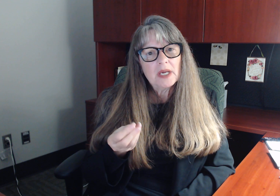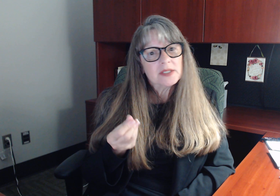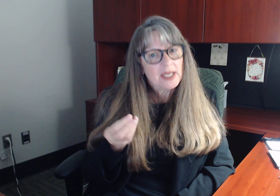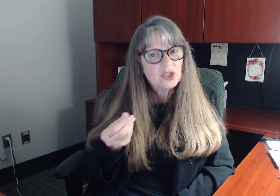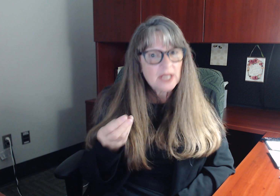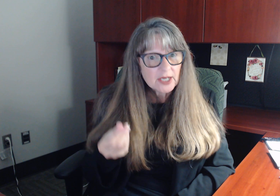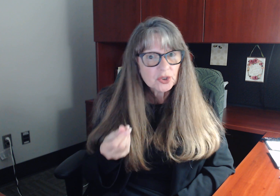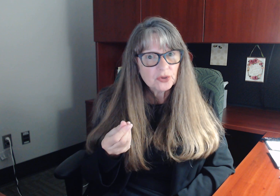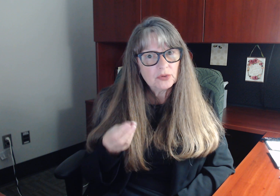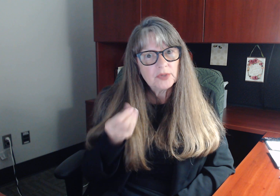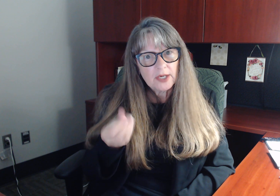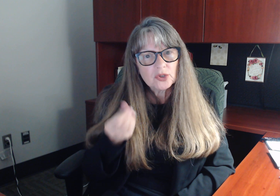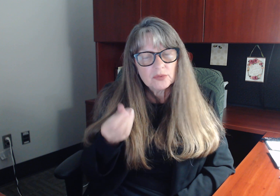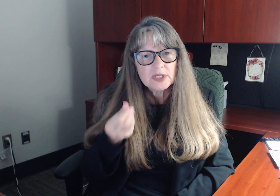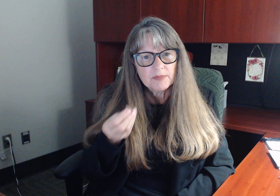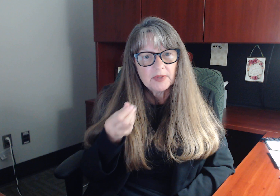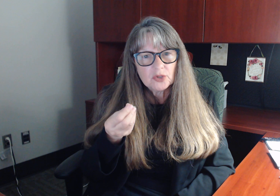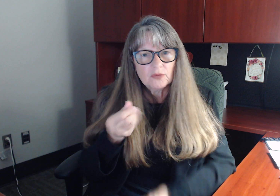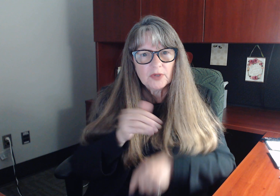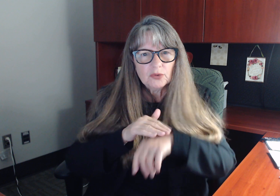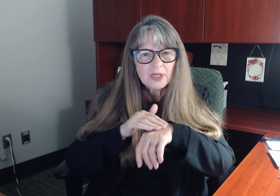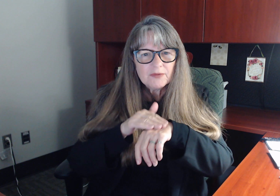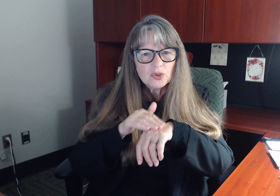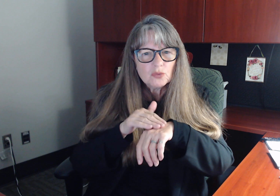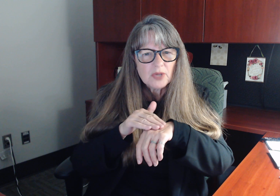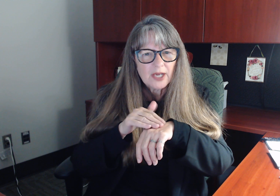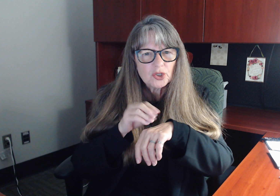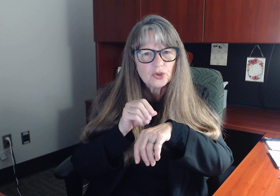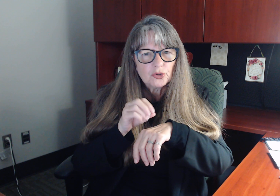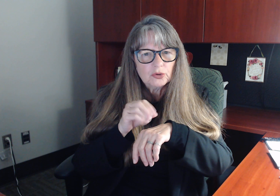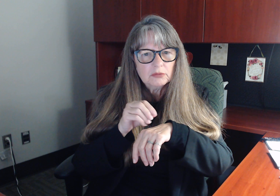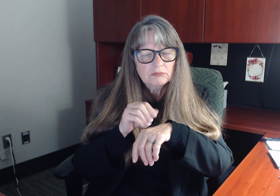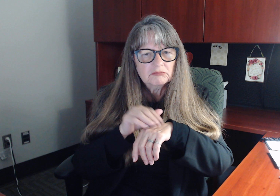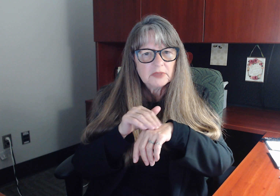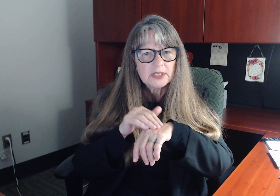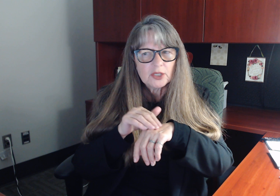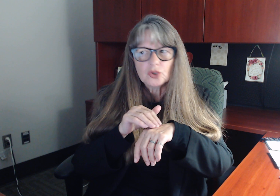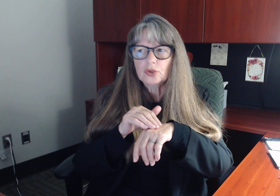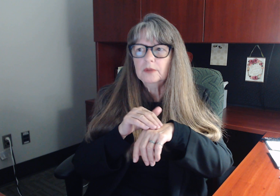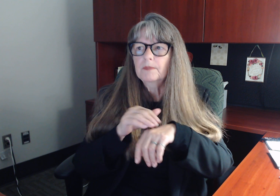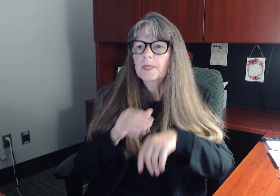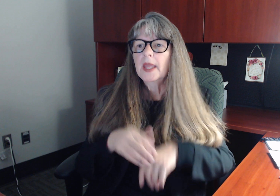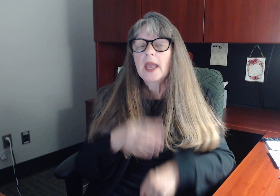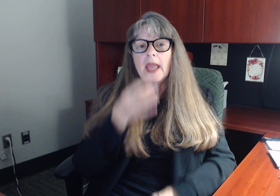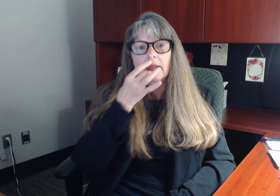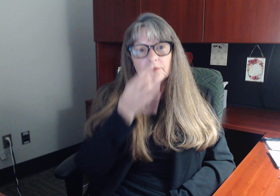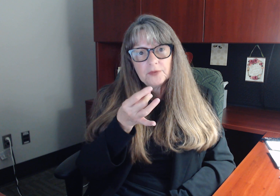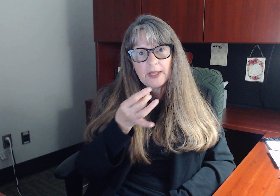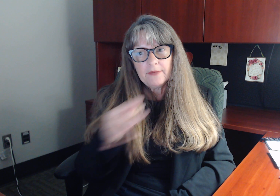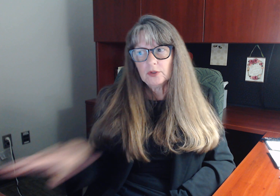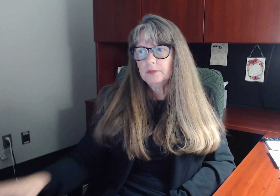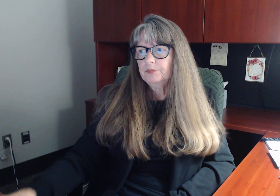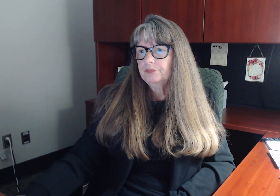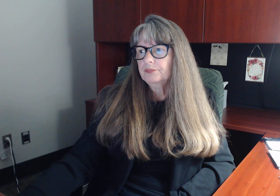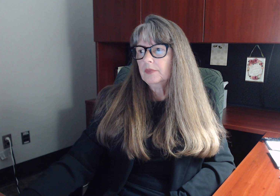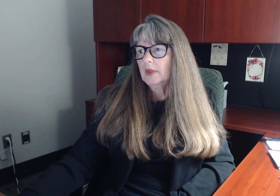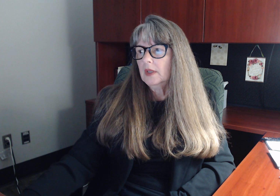that's texture. Texture is something that you feel. You can even do texture, and flavor.